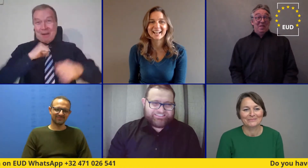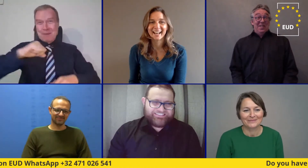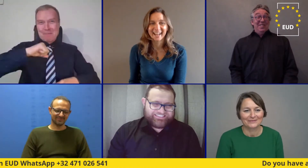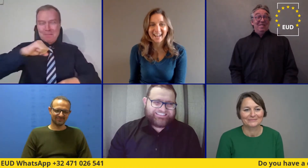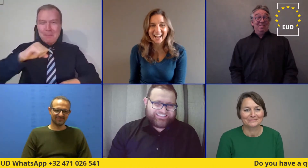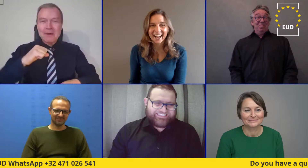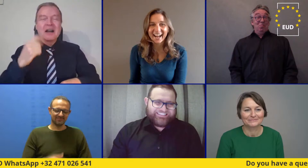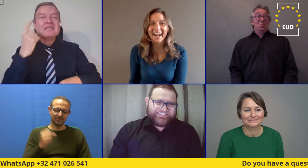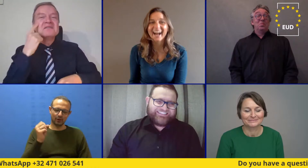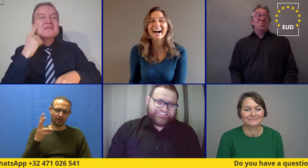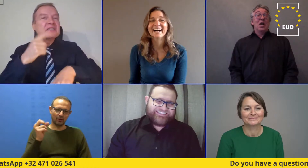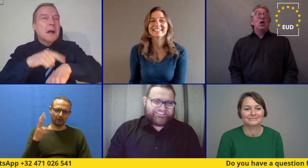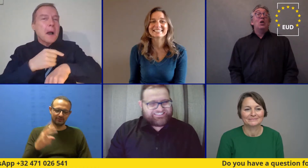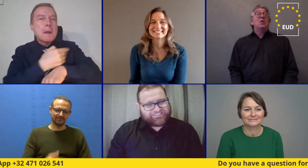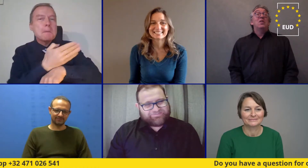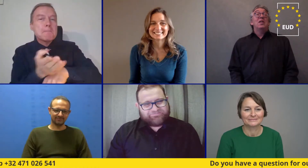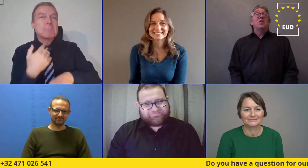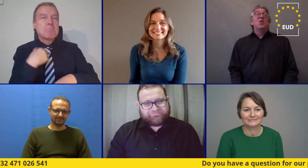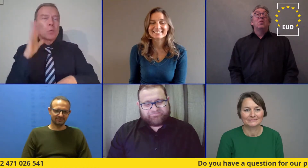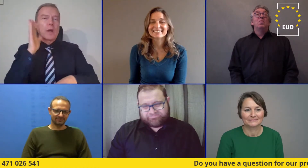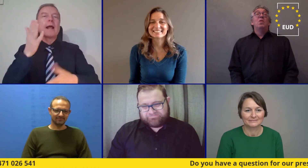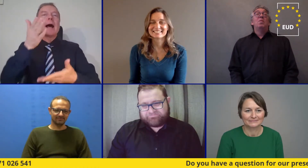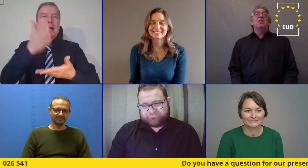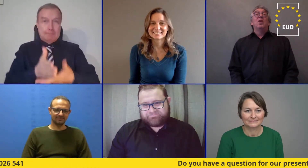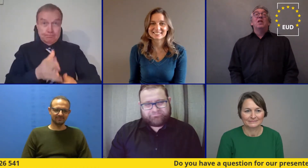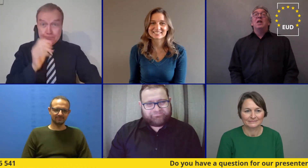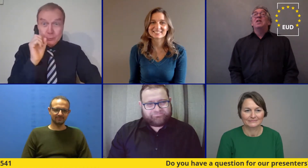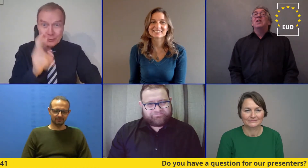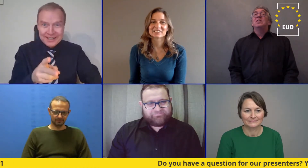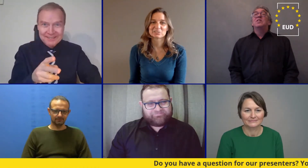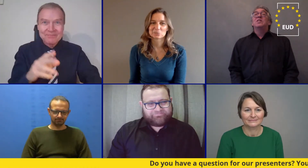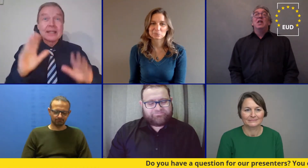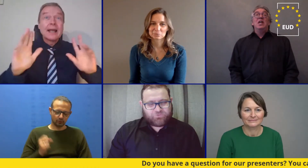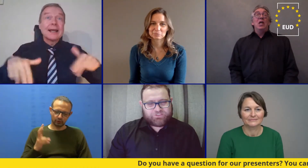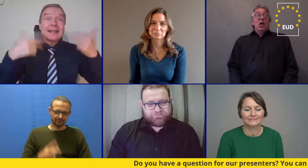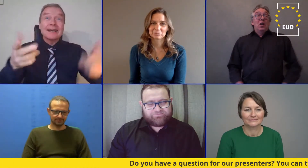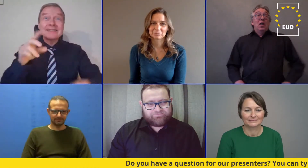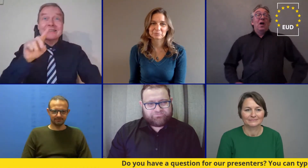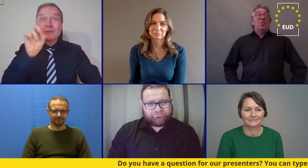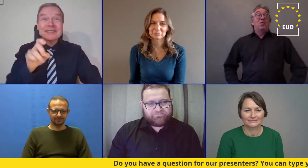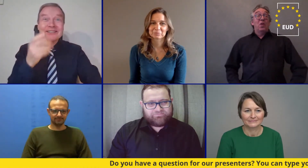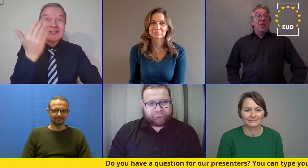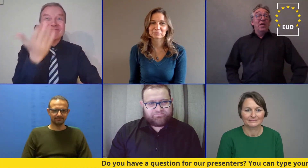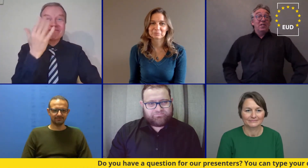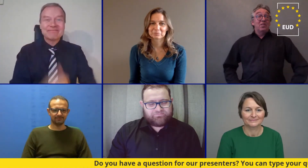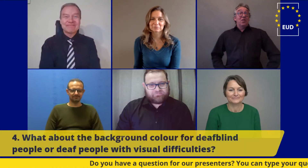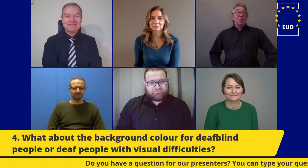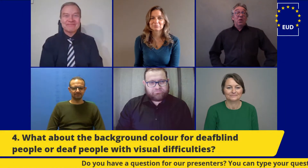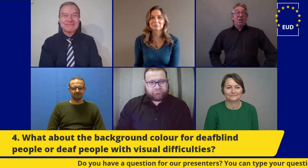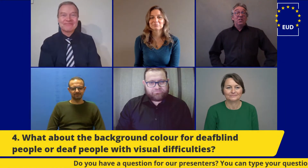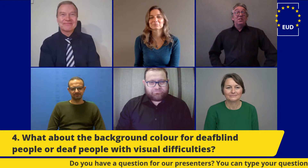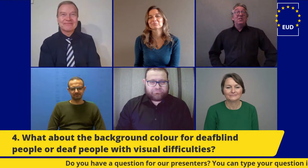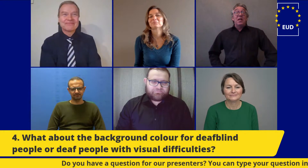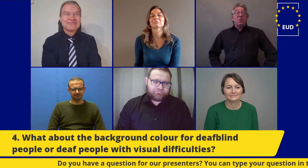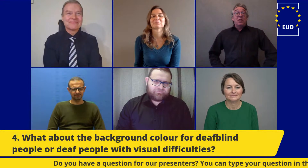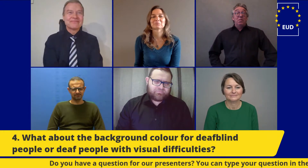in. So let's go to them a bit quickly and let's see how far we get time-wise. The next question,